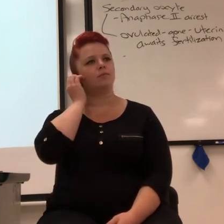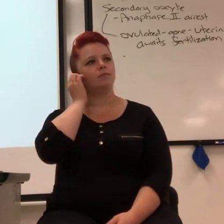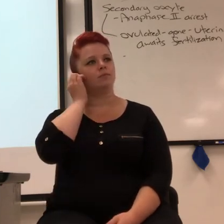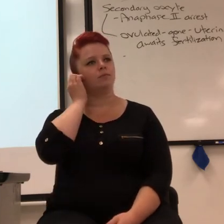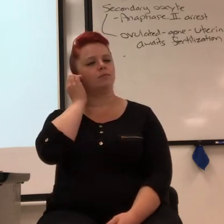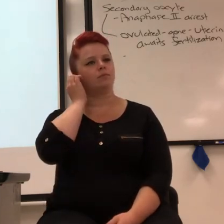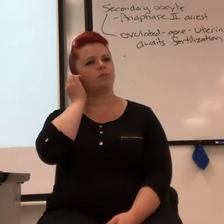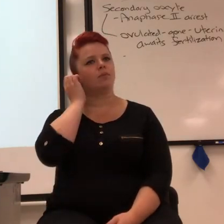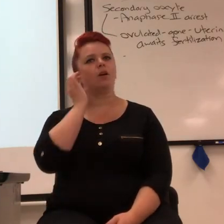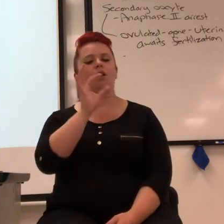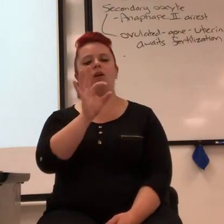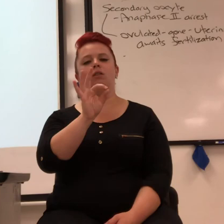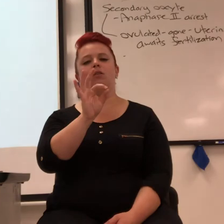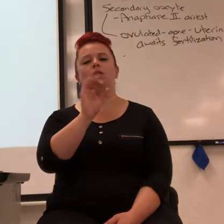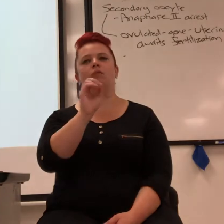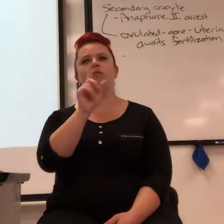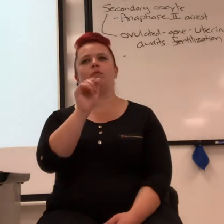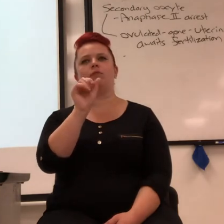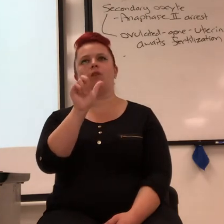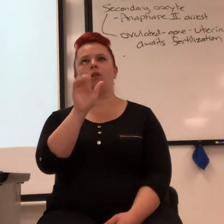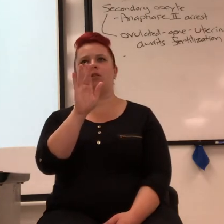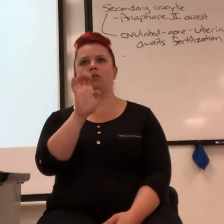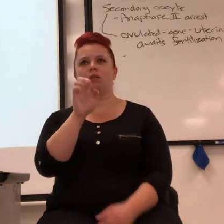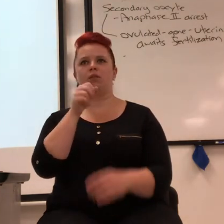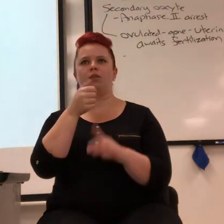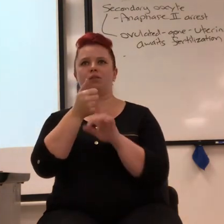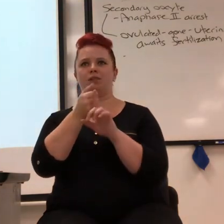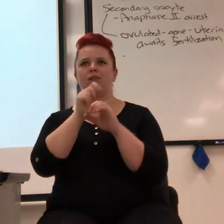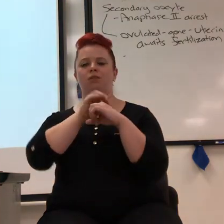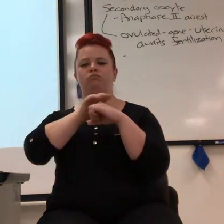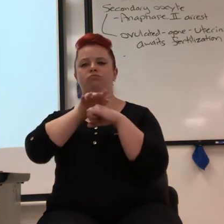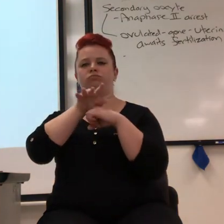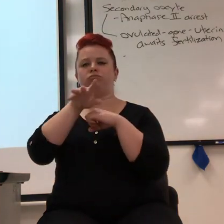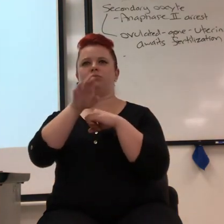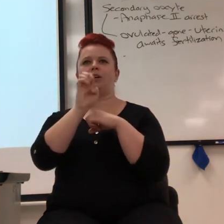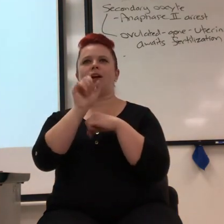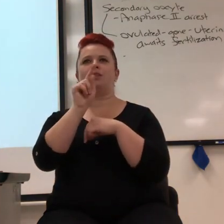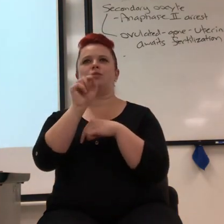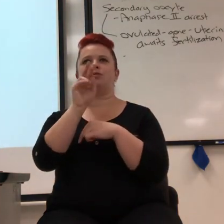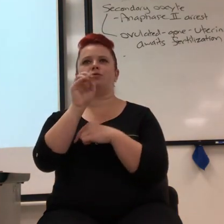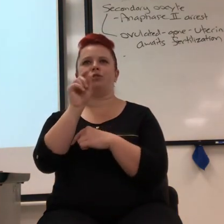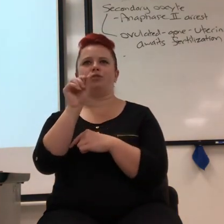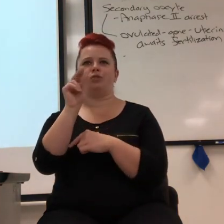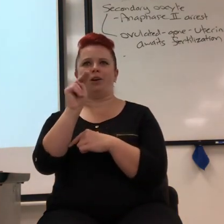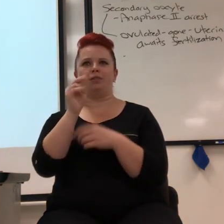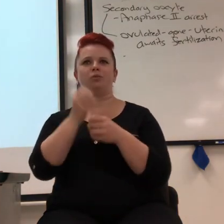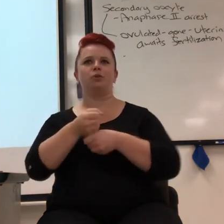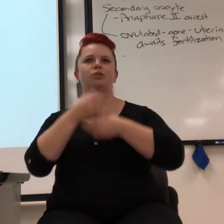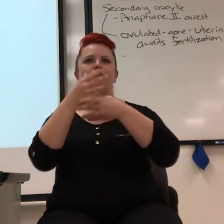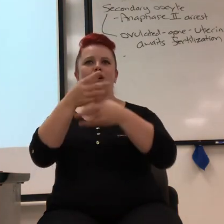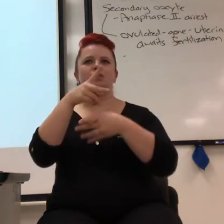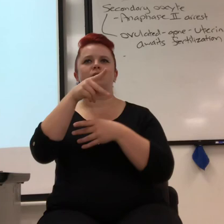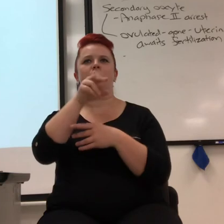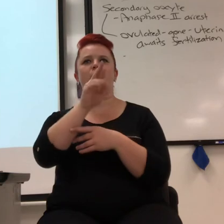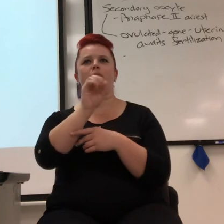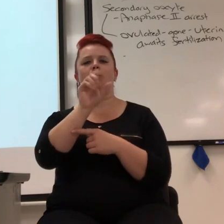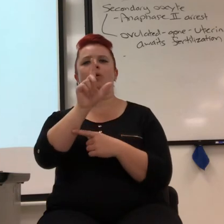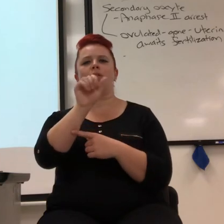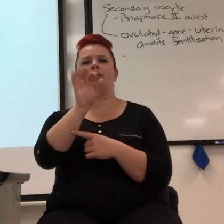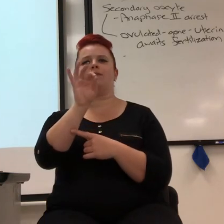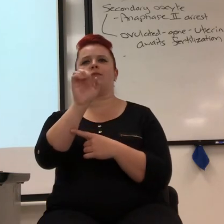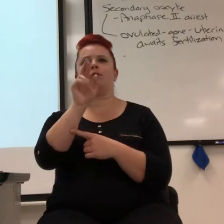The follicle secreted primarily estrogen. That caused the proliferative phase in the uterine cycle.